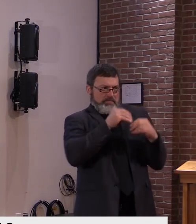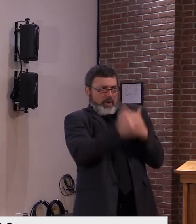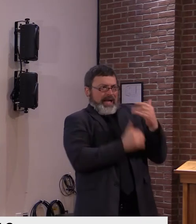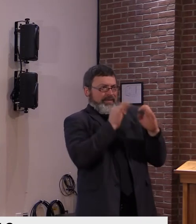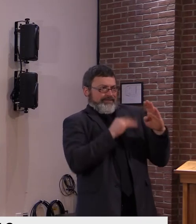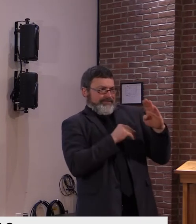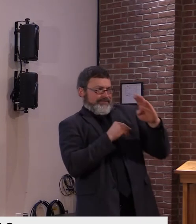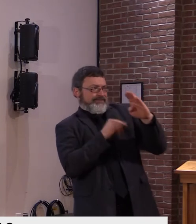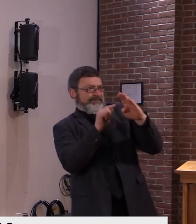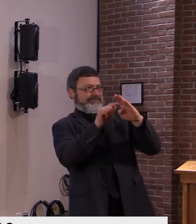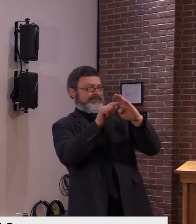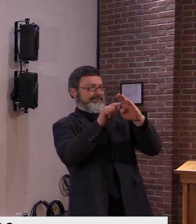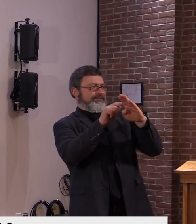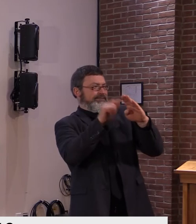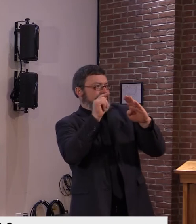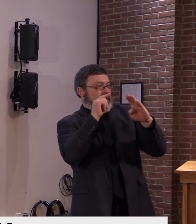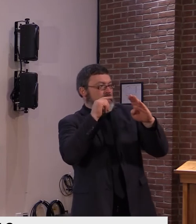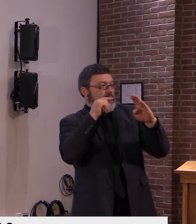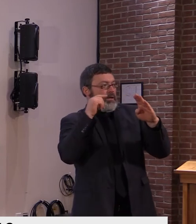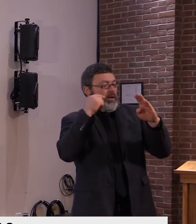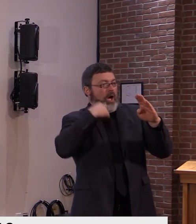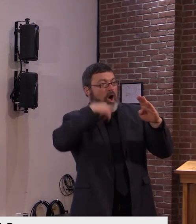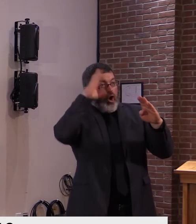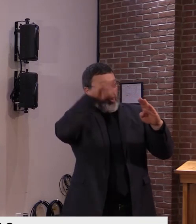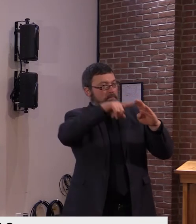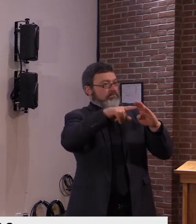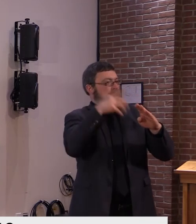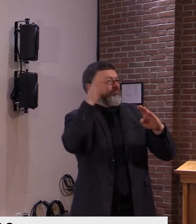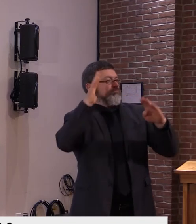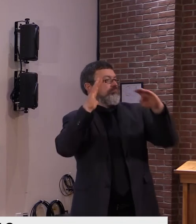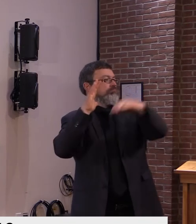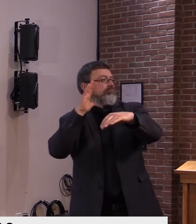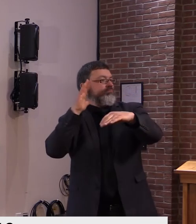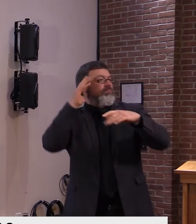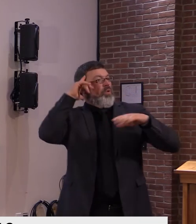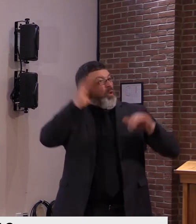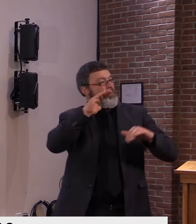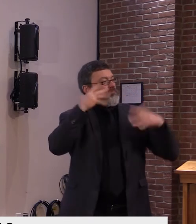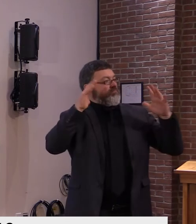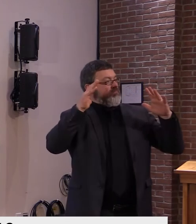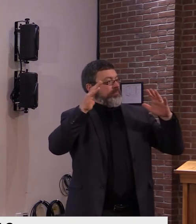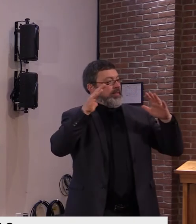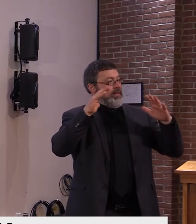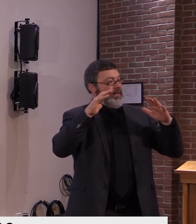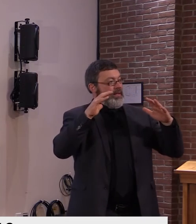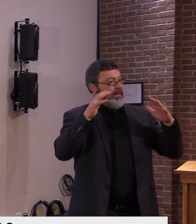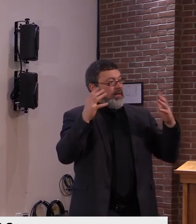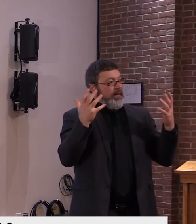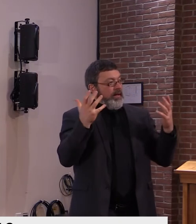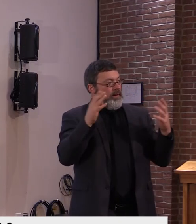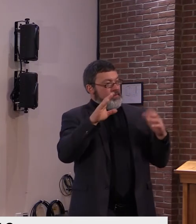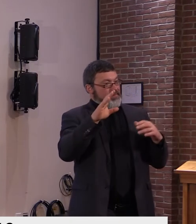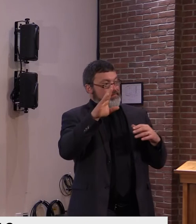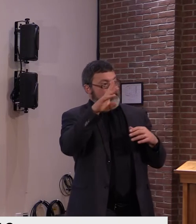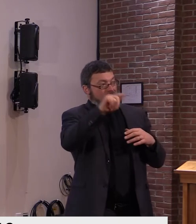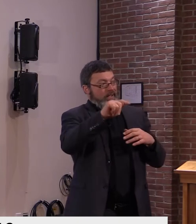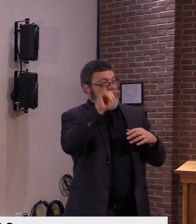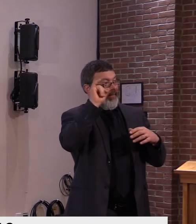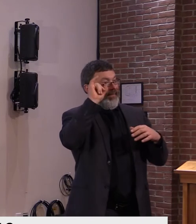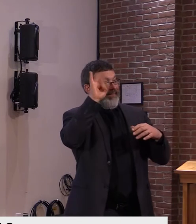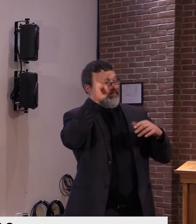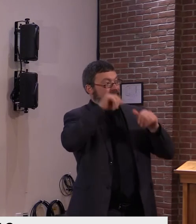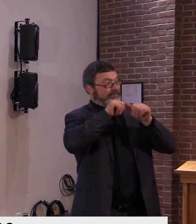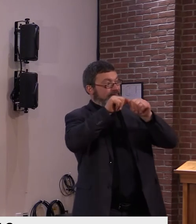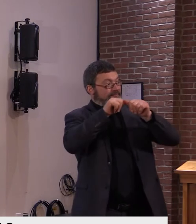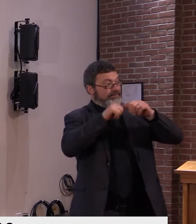surges before the vaccine's in place, and that's why we're ramping up. The on-demand testing isn't fully